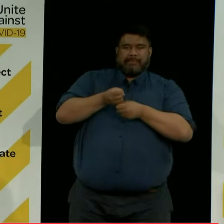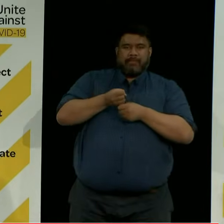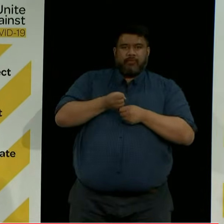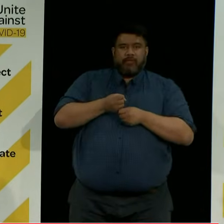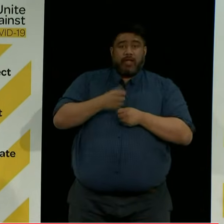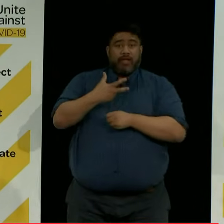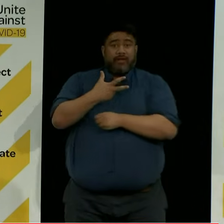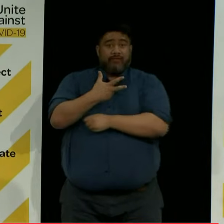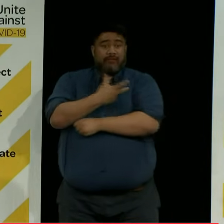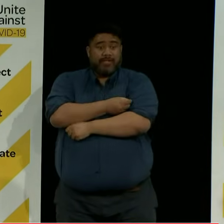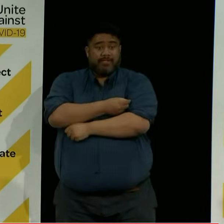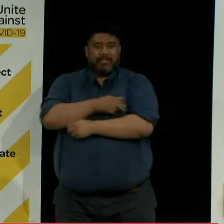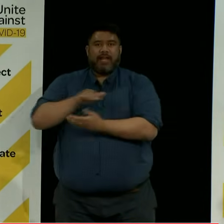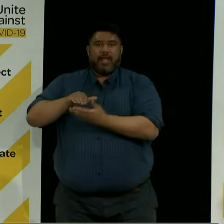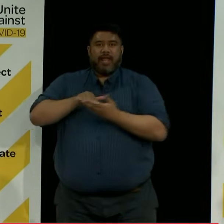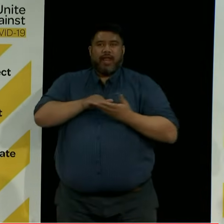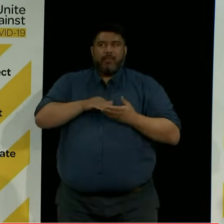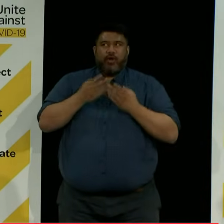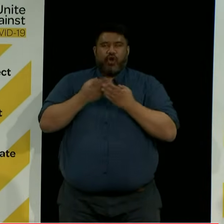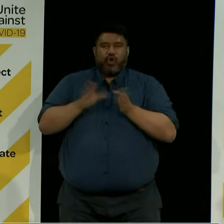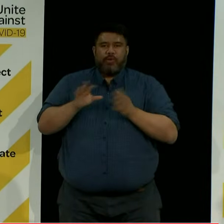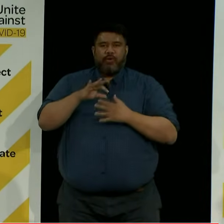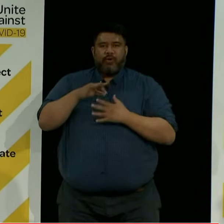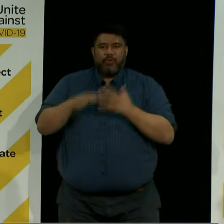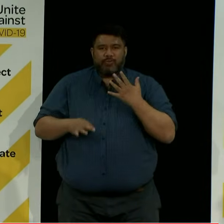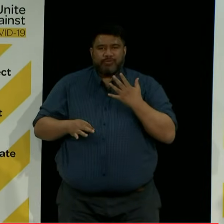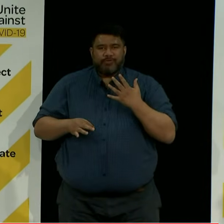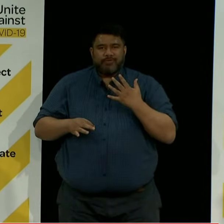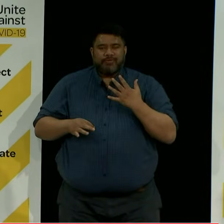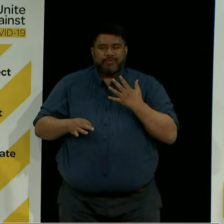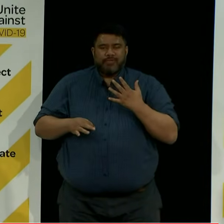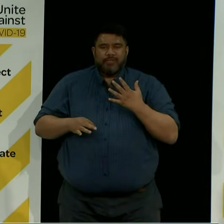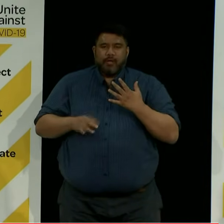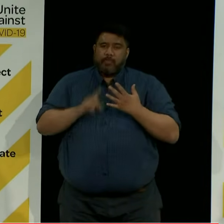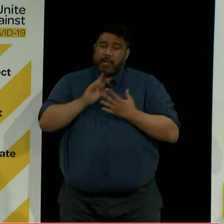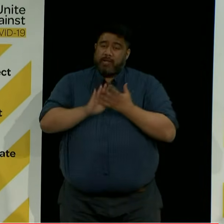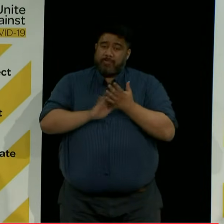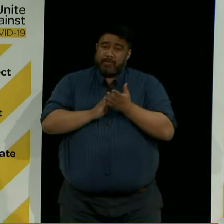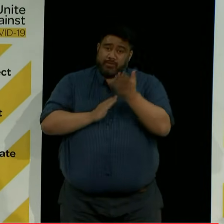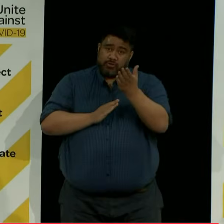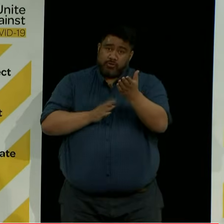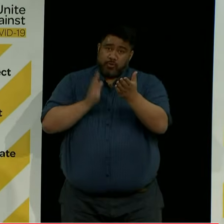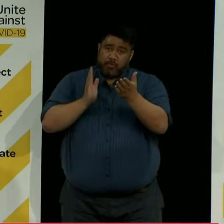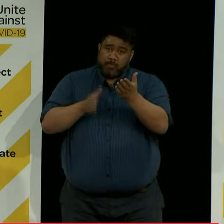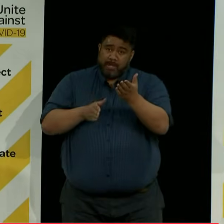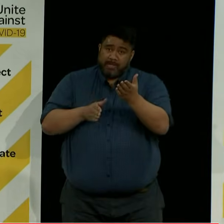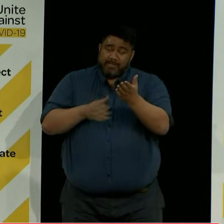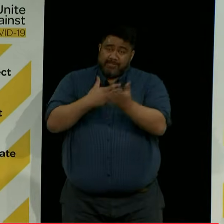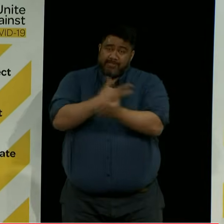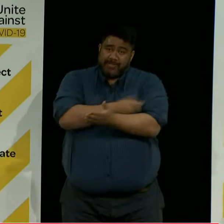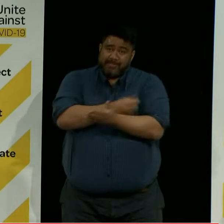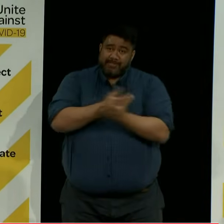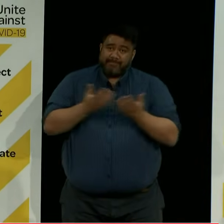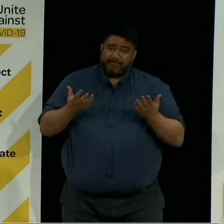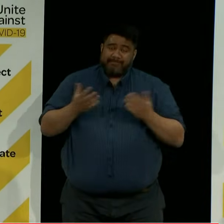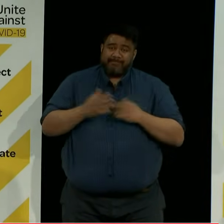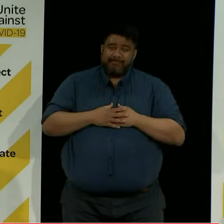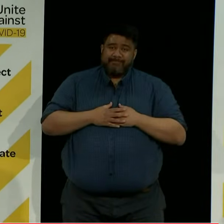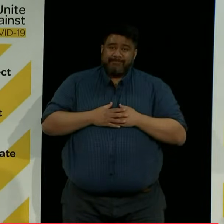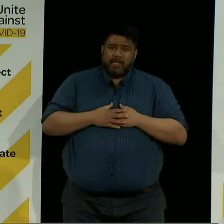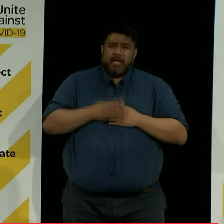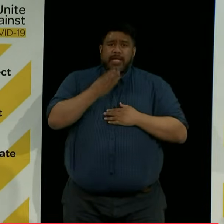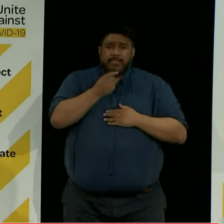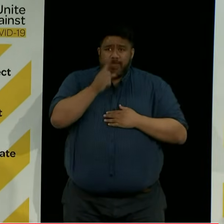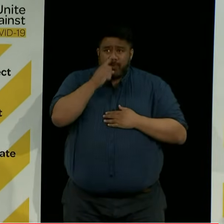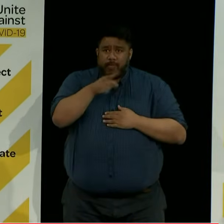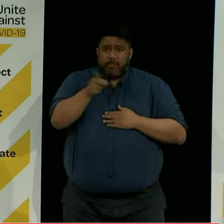options on how we do that. But that does mean we need you to be vaccinated. I've heard some people who are willing to be vaccinated say